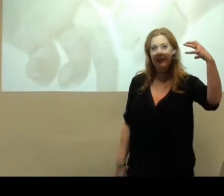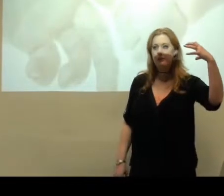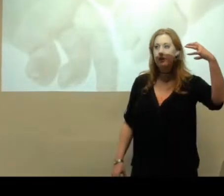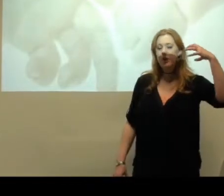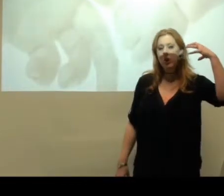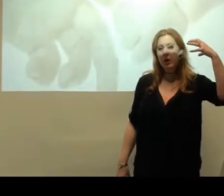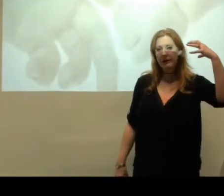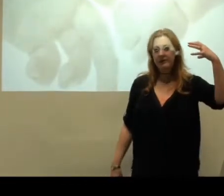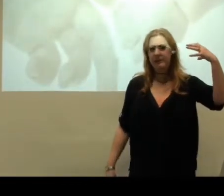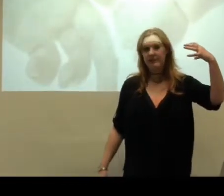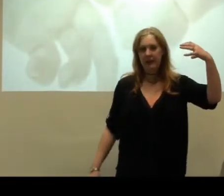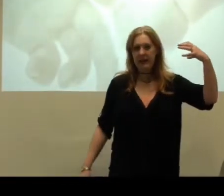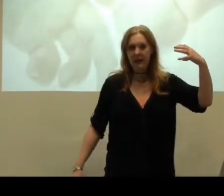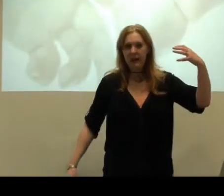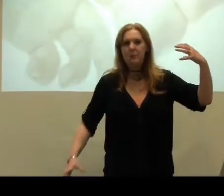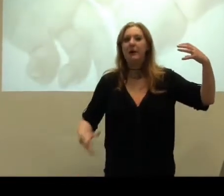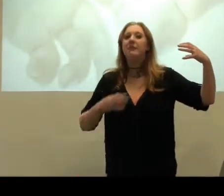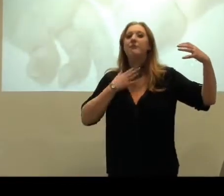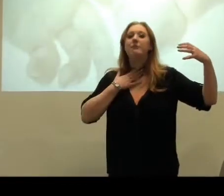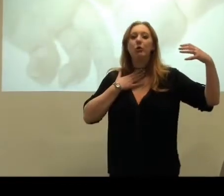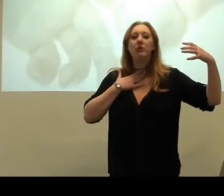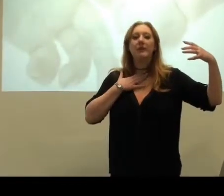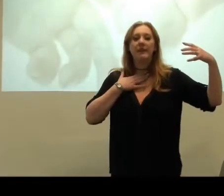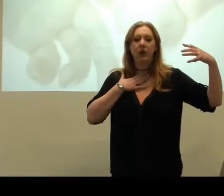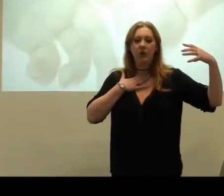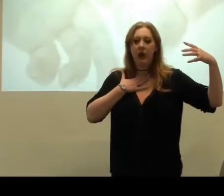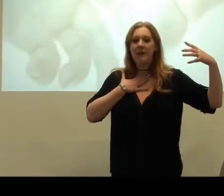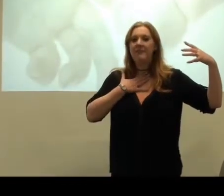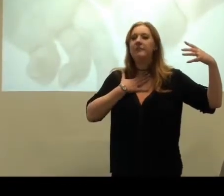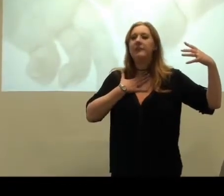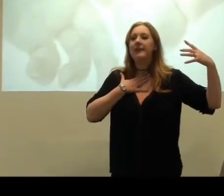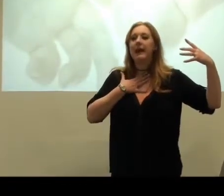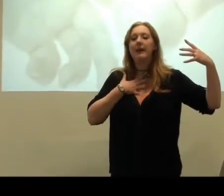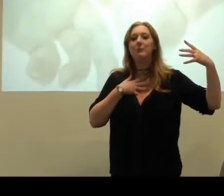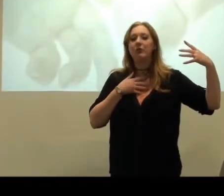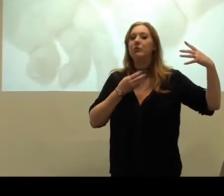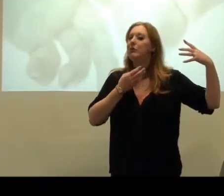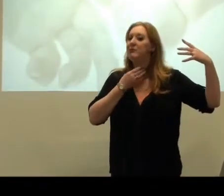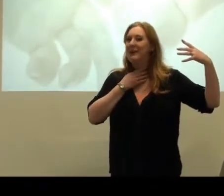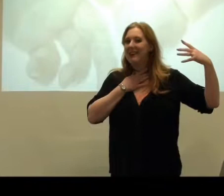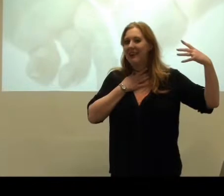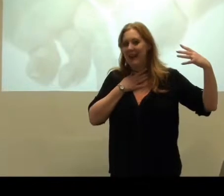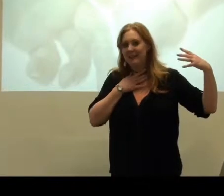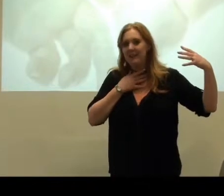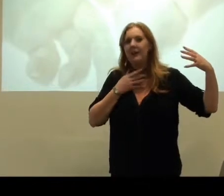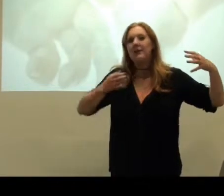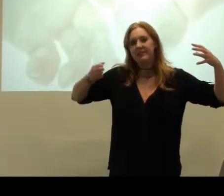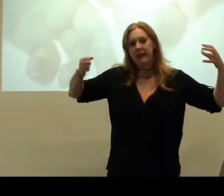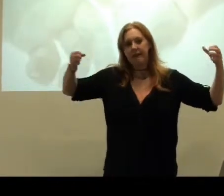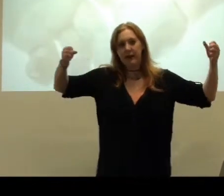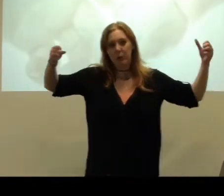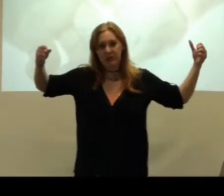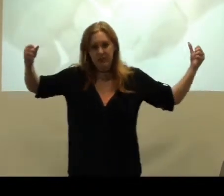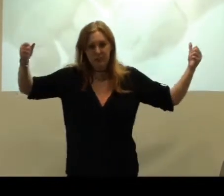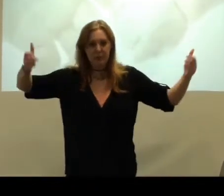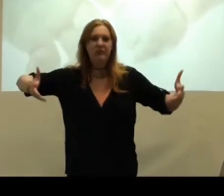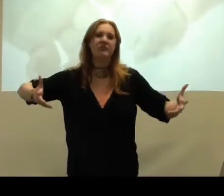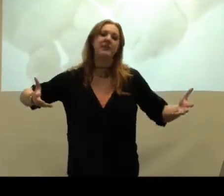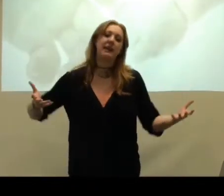things cognitively, but vocally they are not physically able to speak yet. Sign language bridges the gap